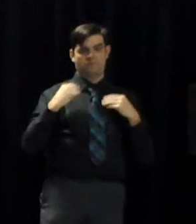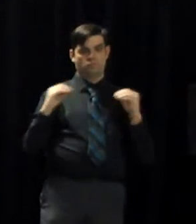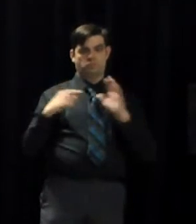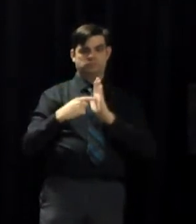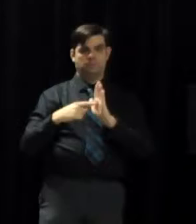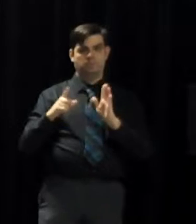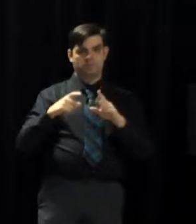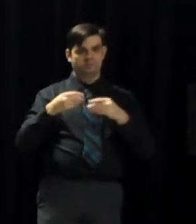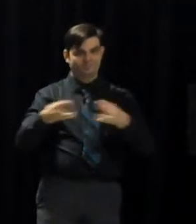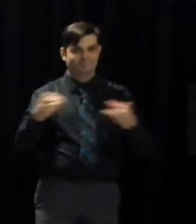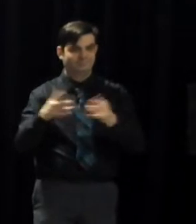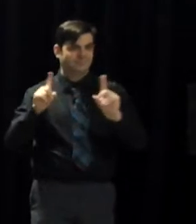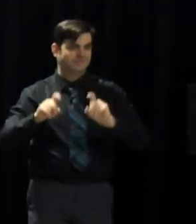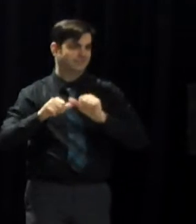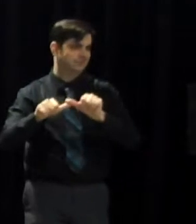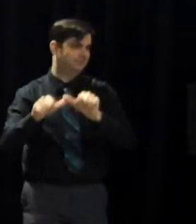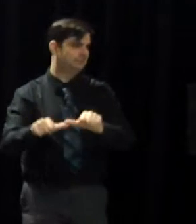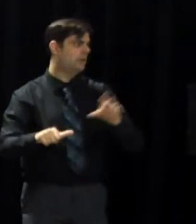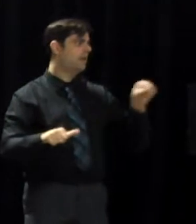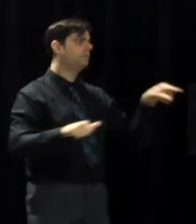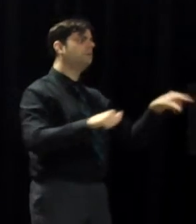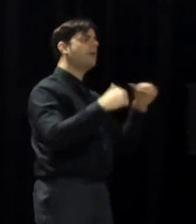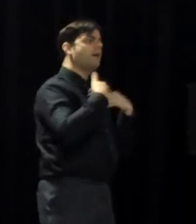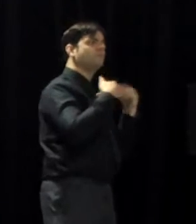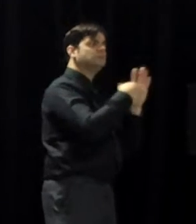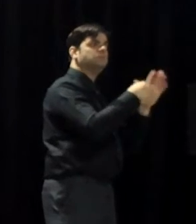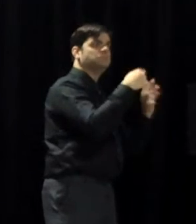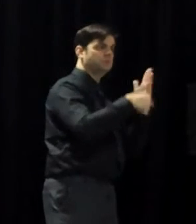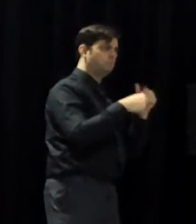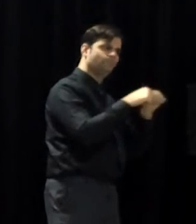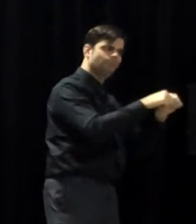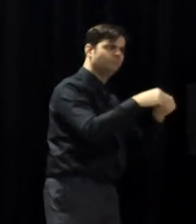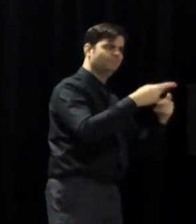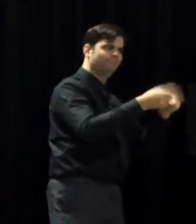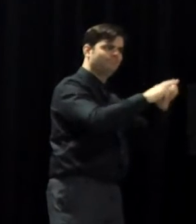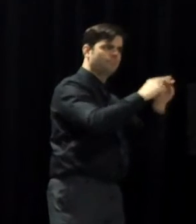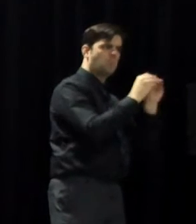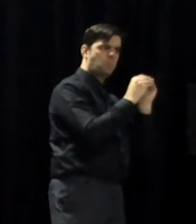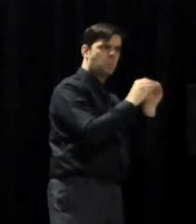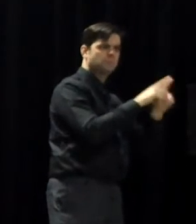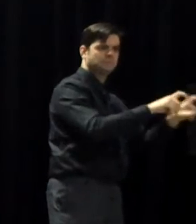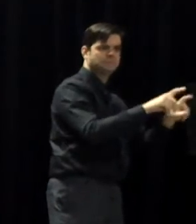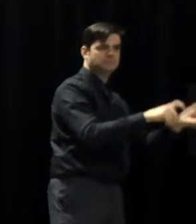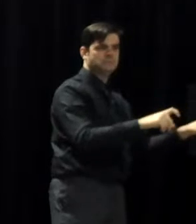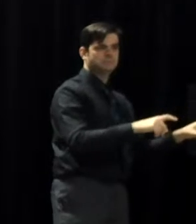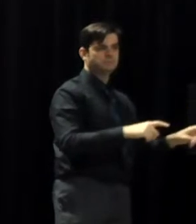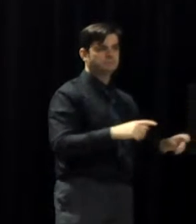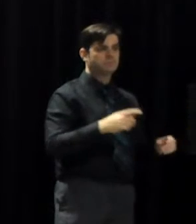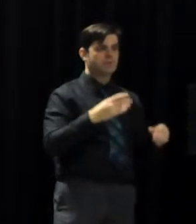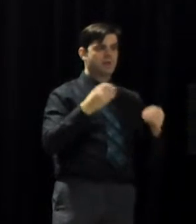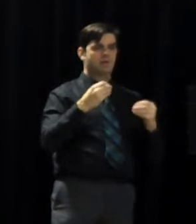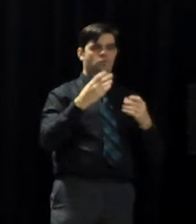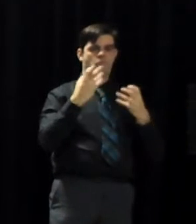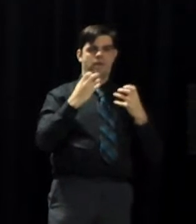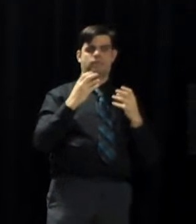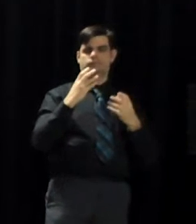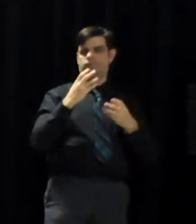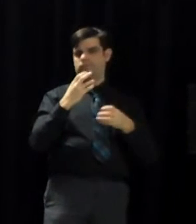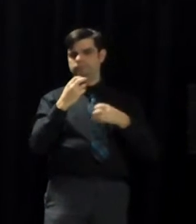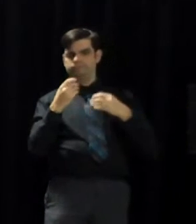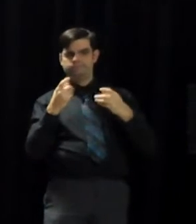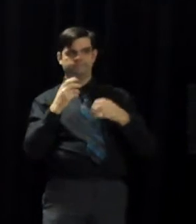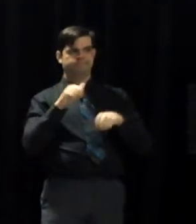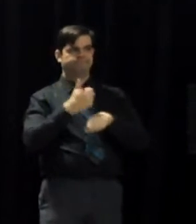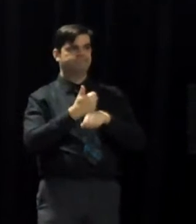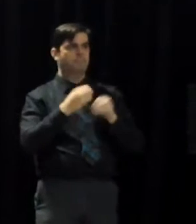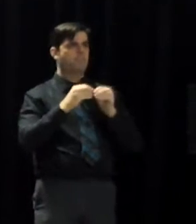procure more rapid technology. We're trying to do that. But we need people when they're sick to get a test. And then when you're sick with